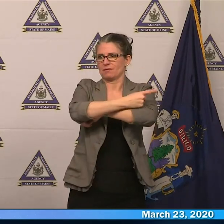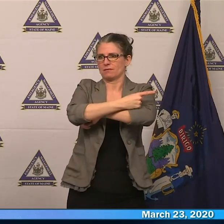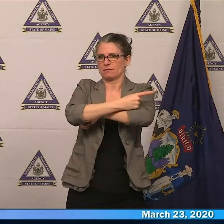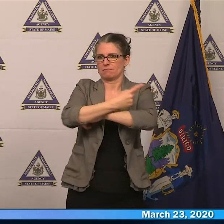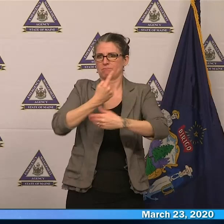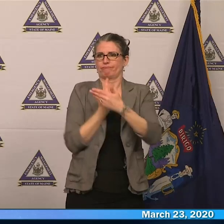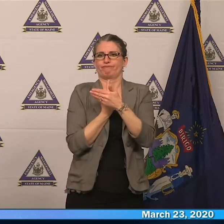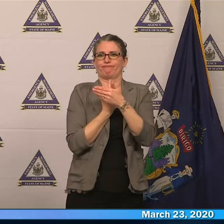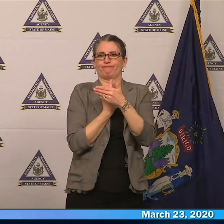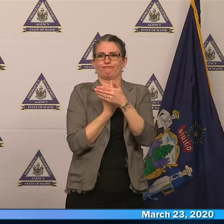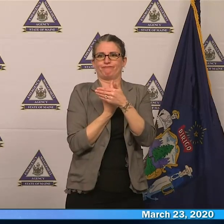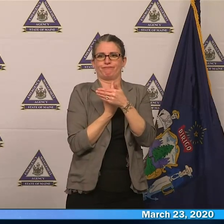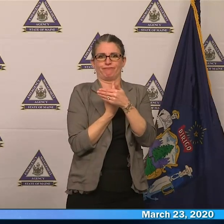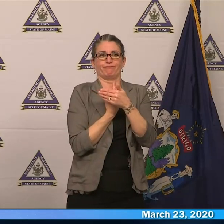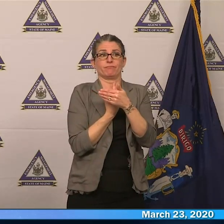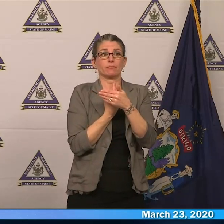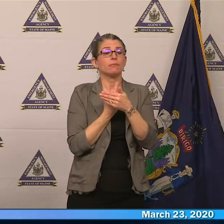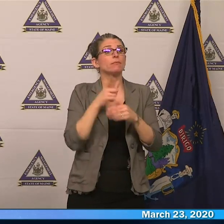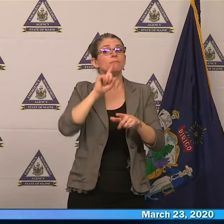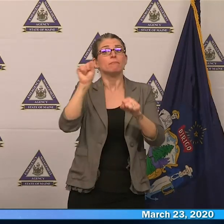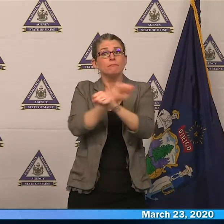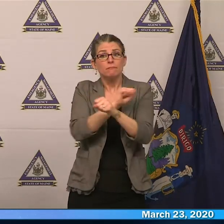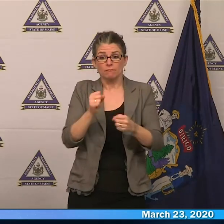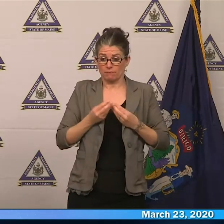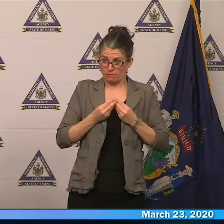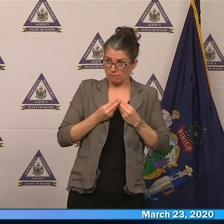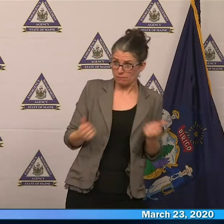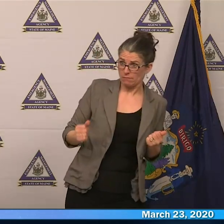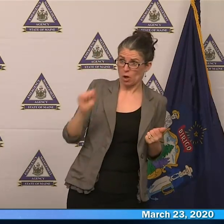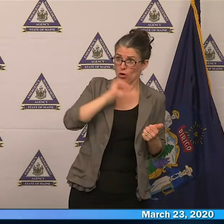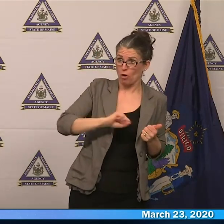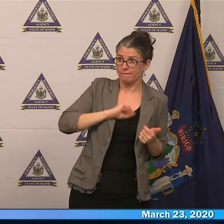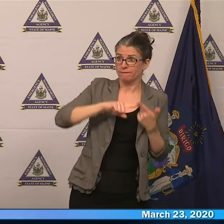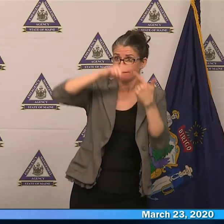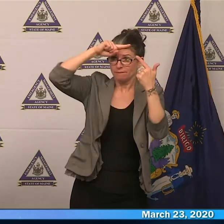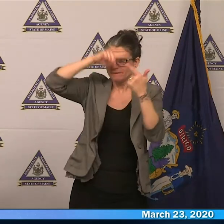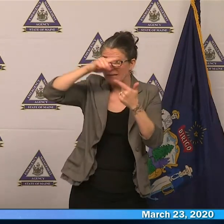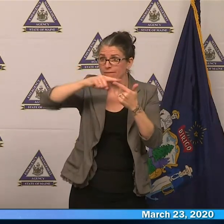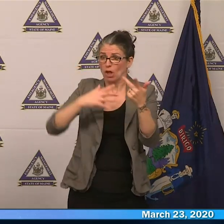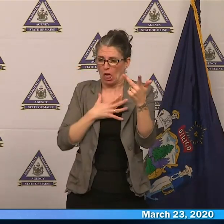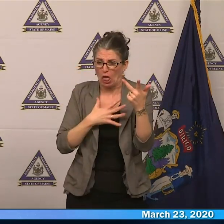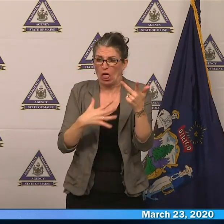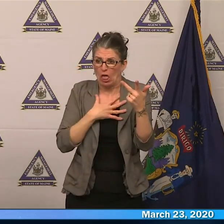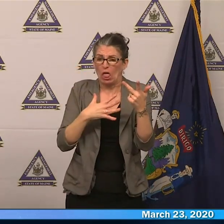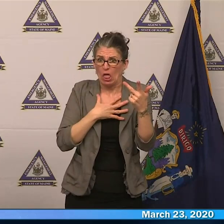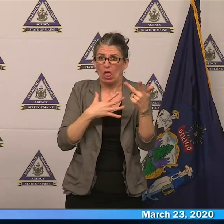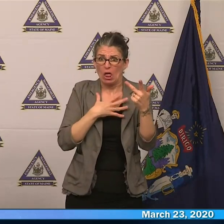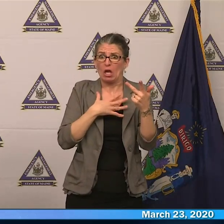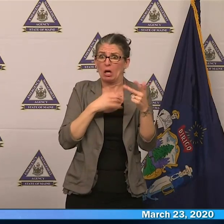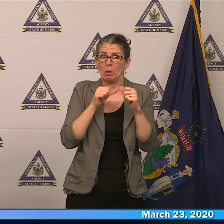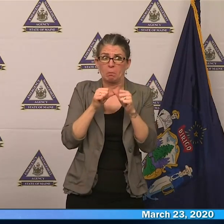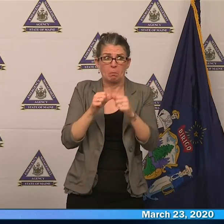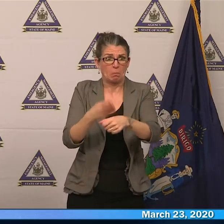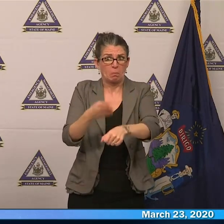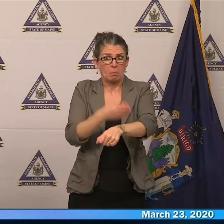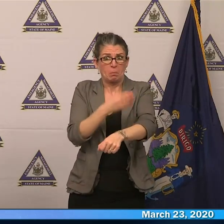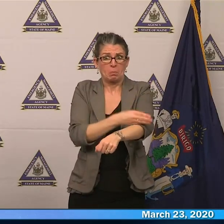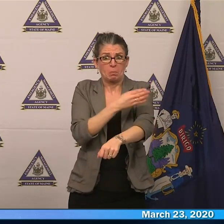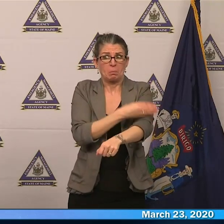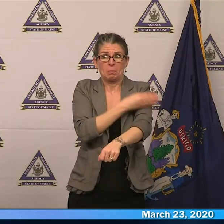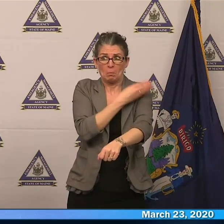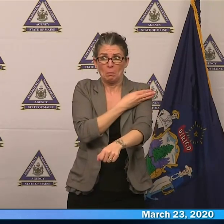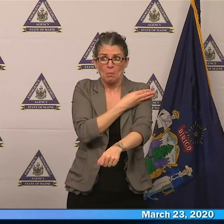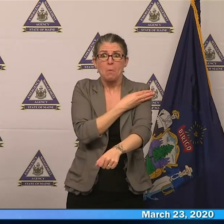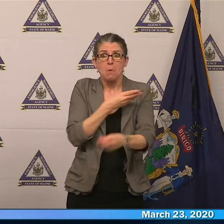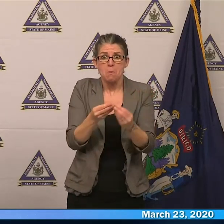resolve. That's the advice that we have given to healthcare providers as well as other groups across Maine. And so, Kevin, to your